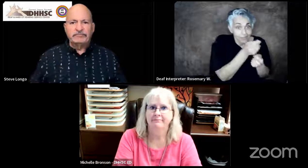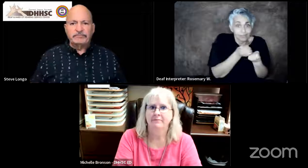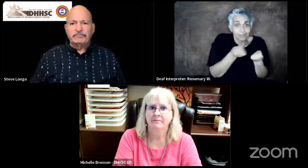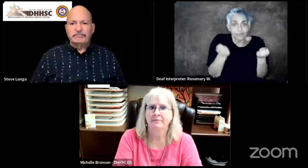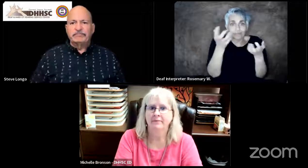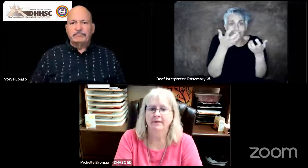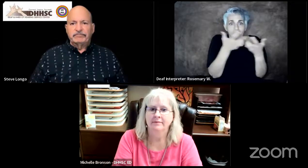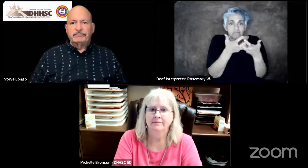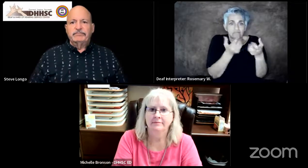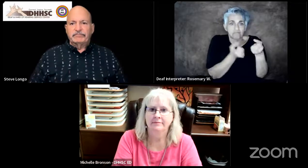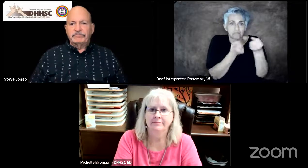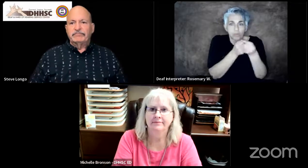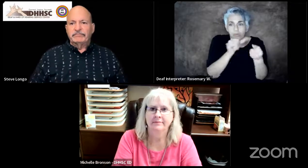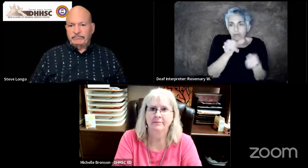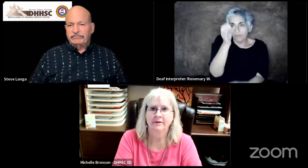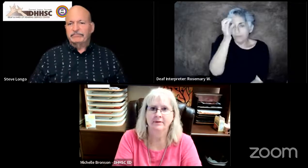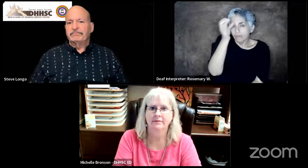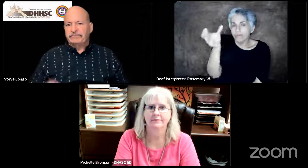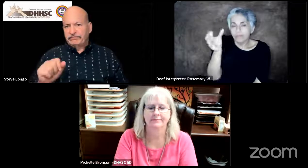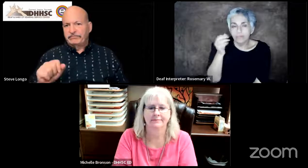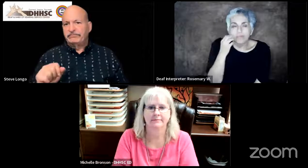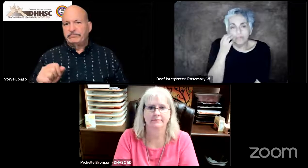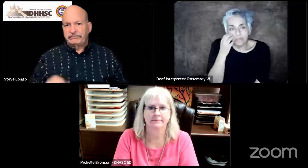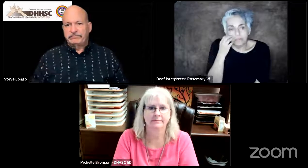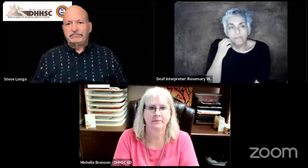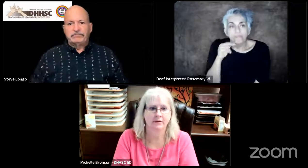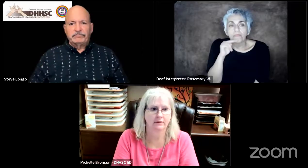happen. Exactly.